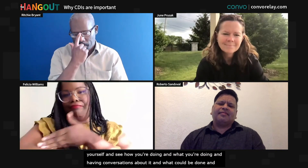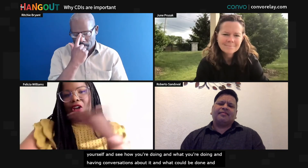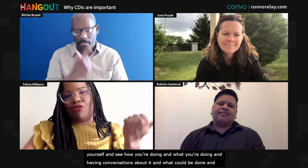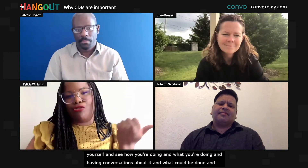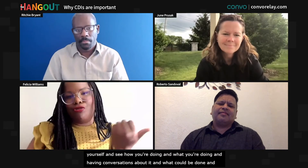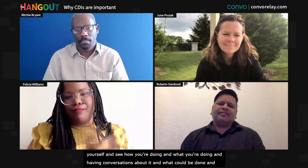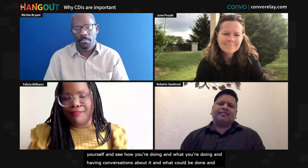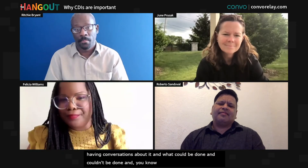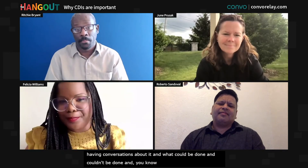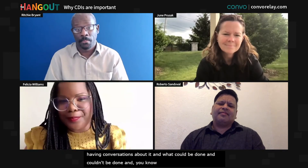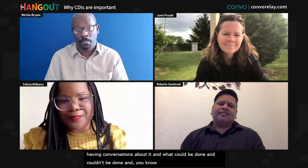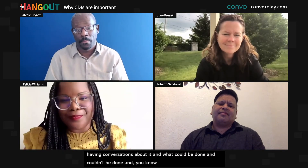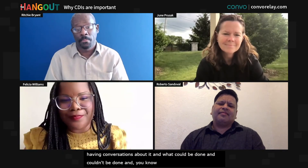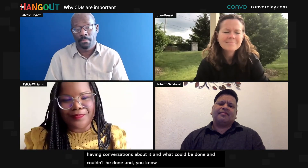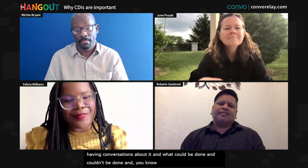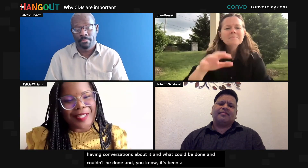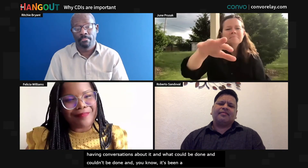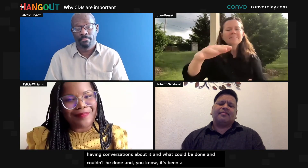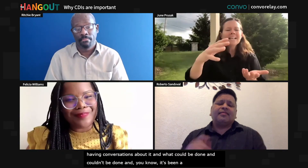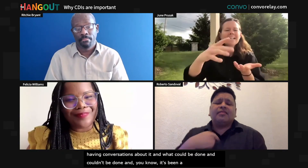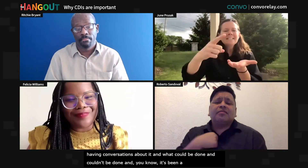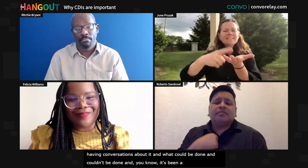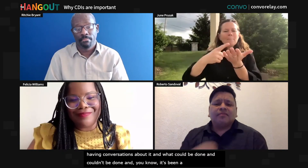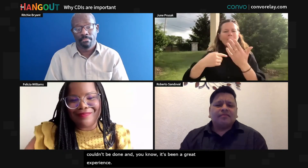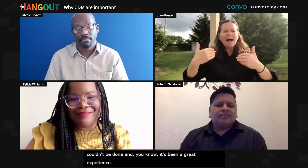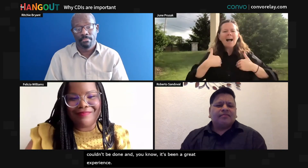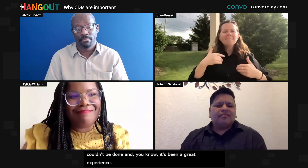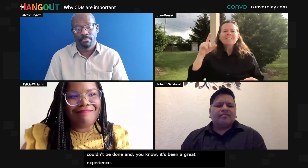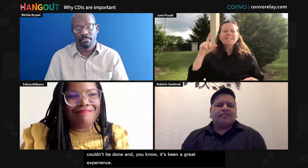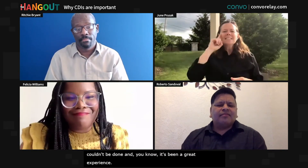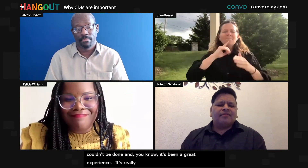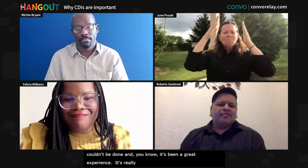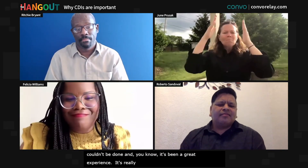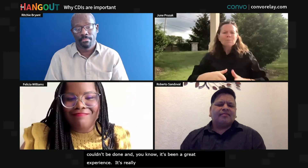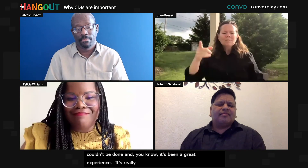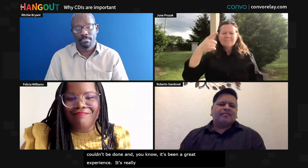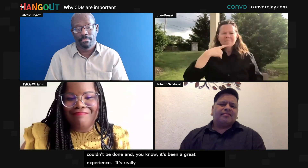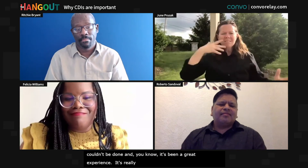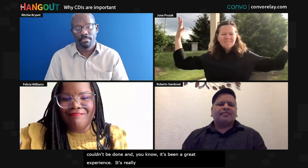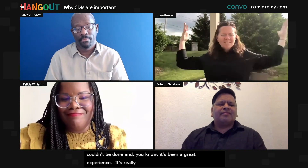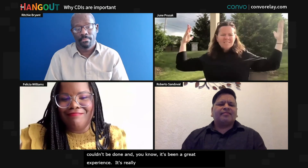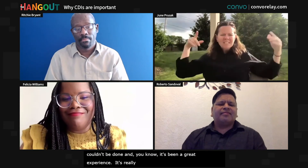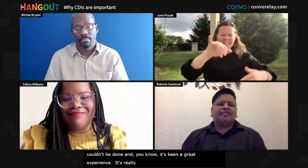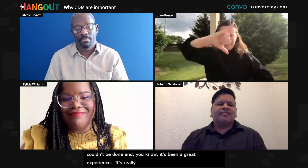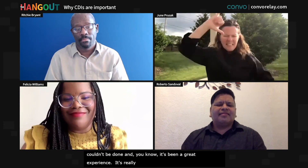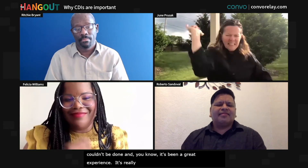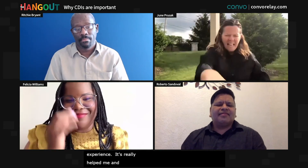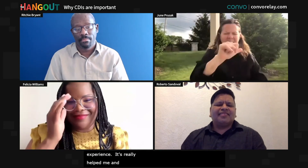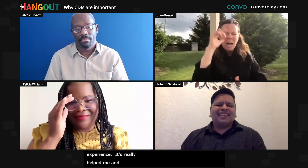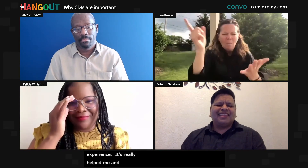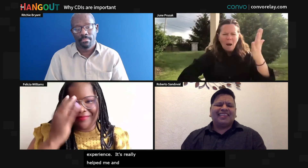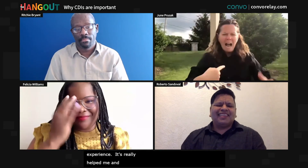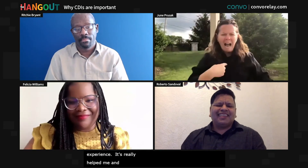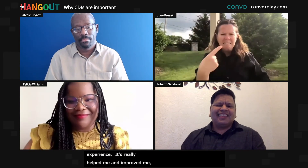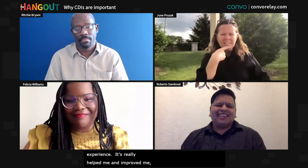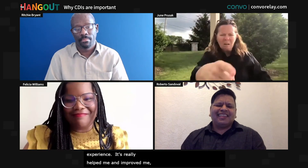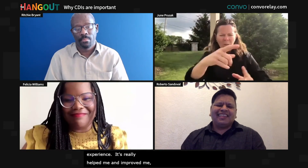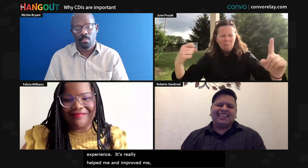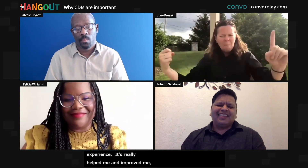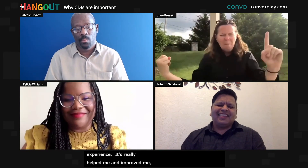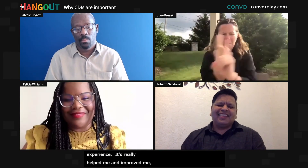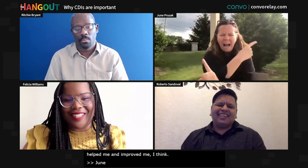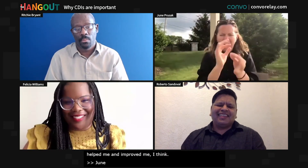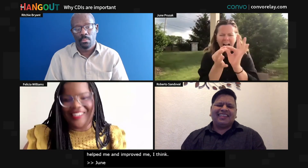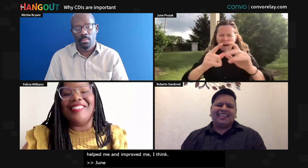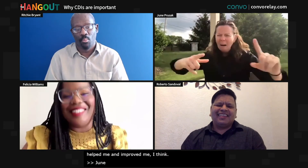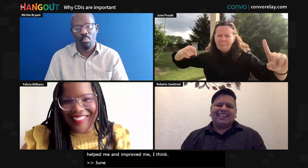a great experience. It's really helped me and improved me, I think. Yeah, this is June. Sometimes a deaf person will be like,